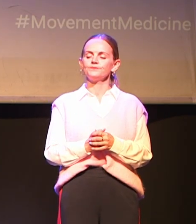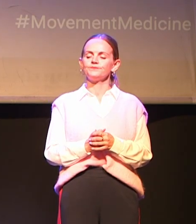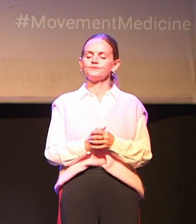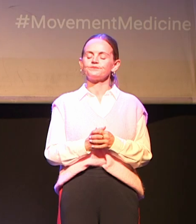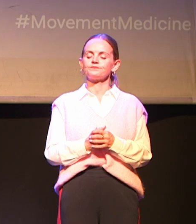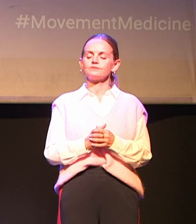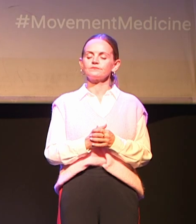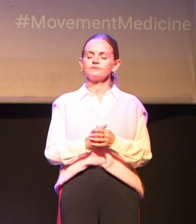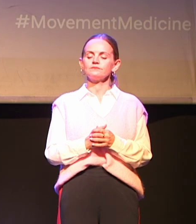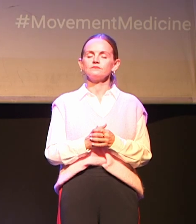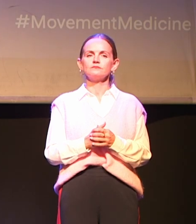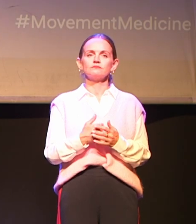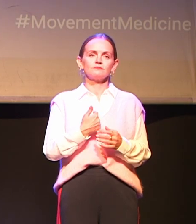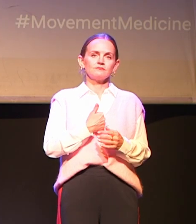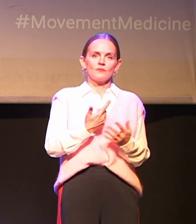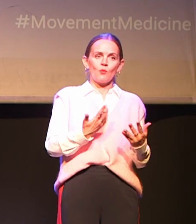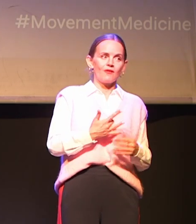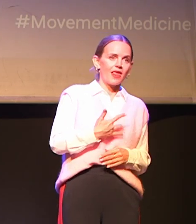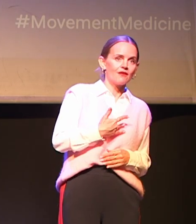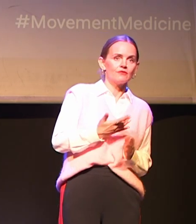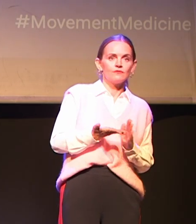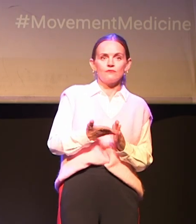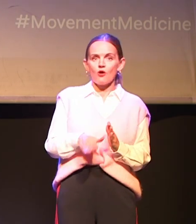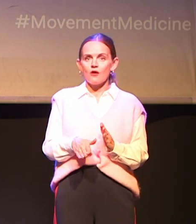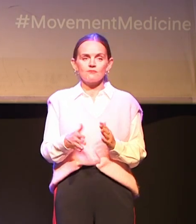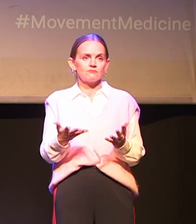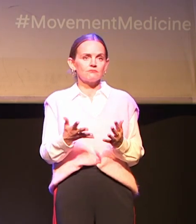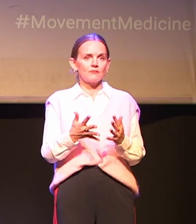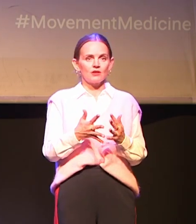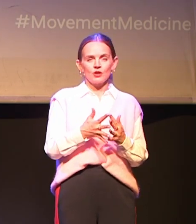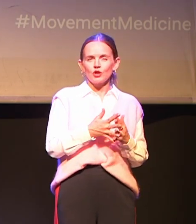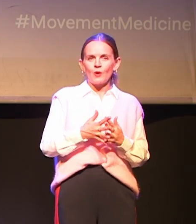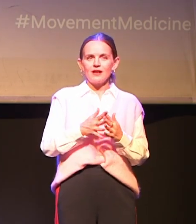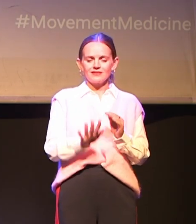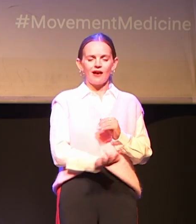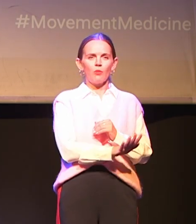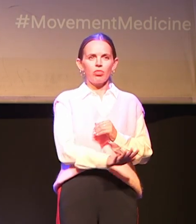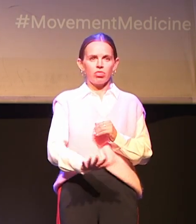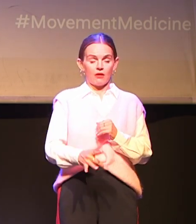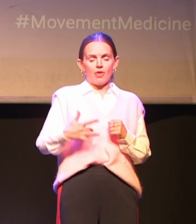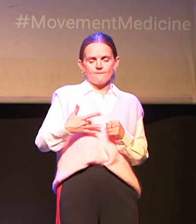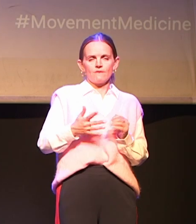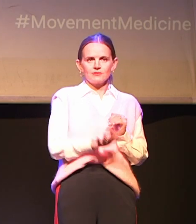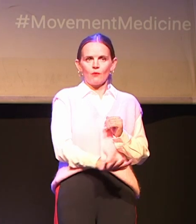In the context where I live and where I'm from, I grew up in the US South. I live in the US